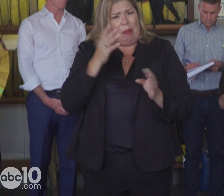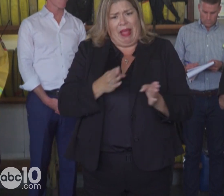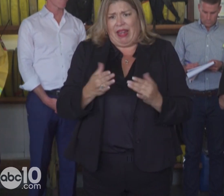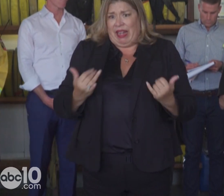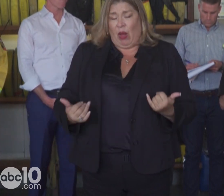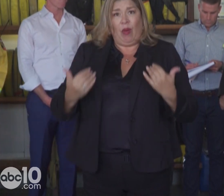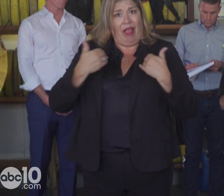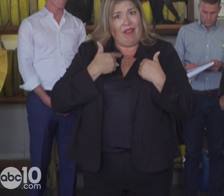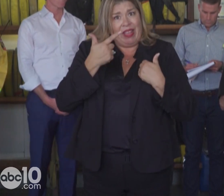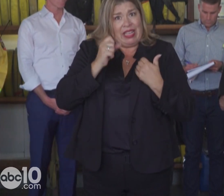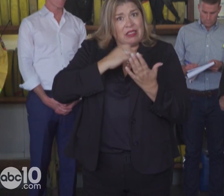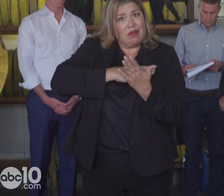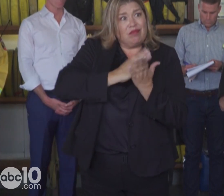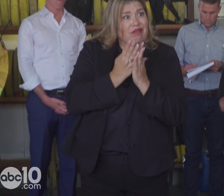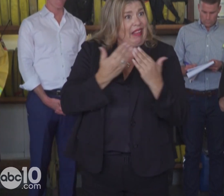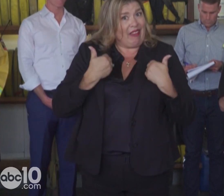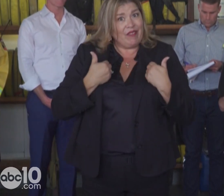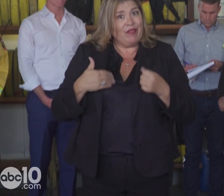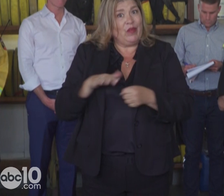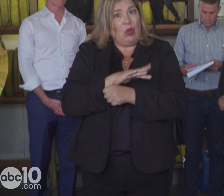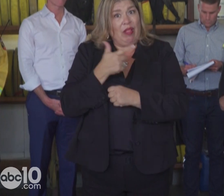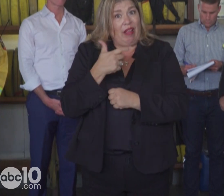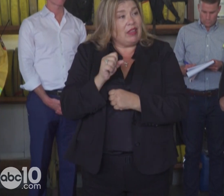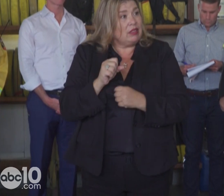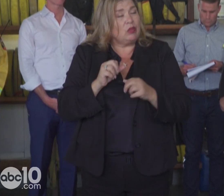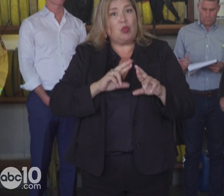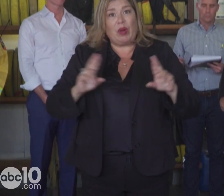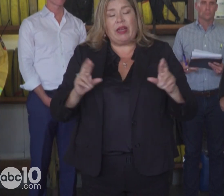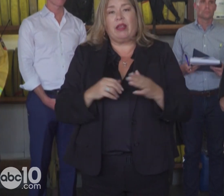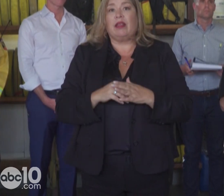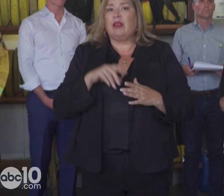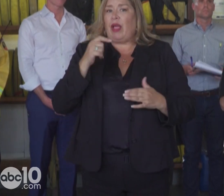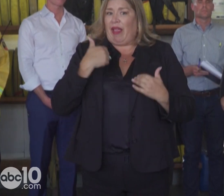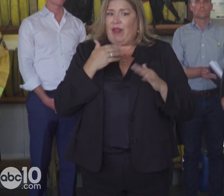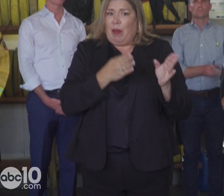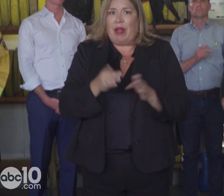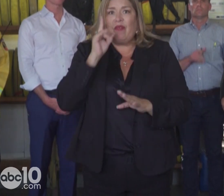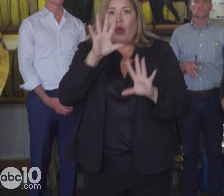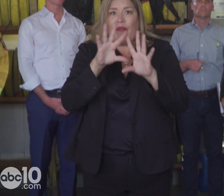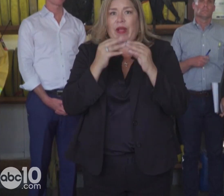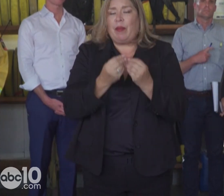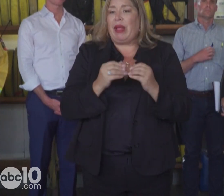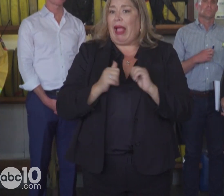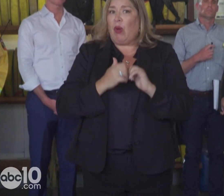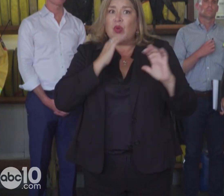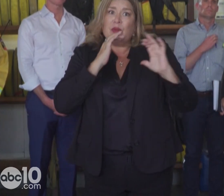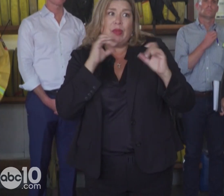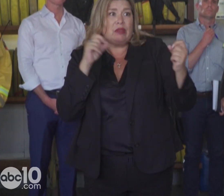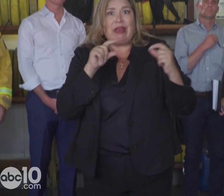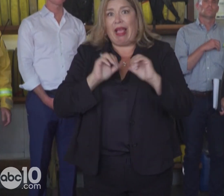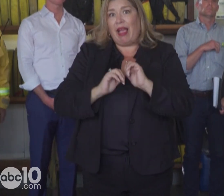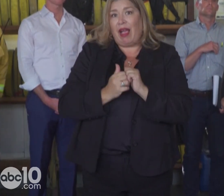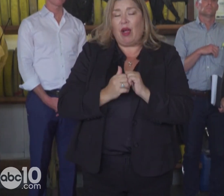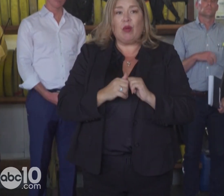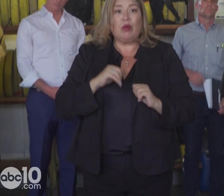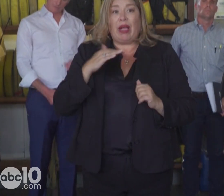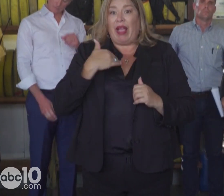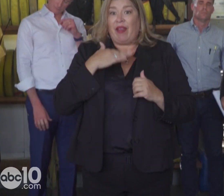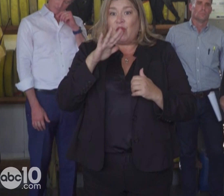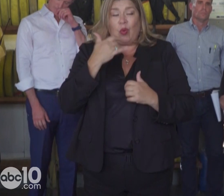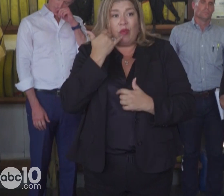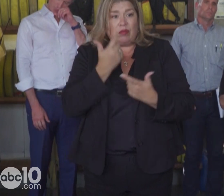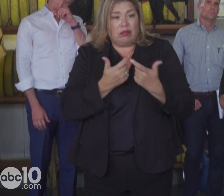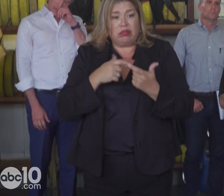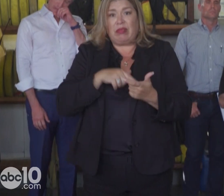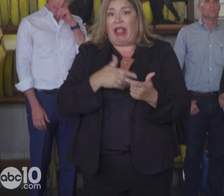now, having your cars fueled up and ready to go. You should have a family plan, a communications plan, power for your devices,